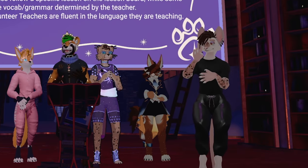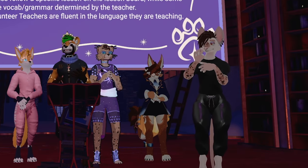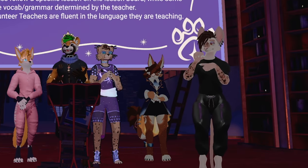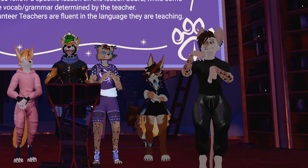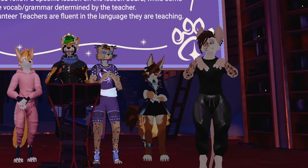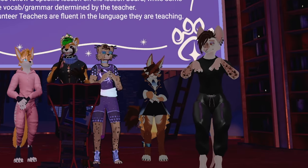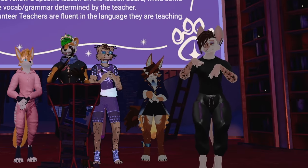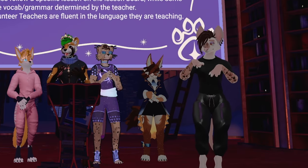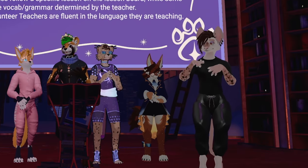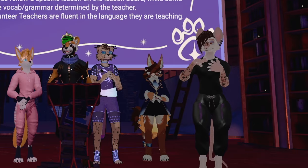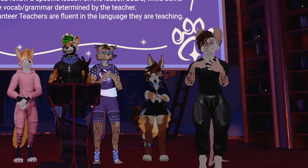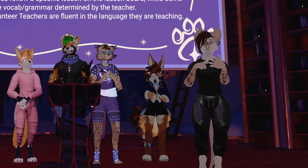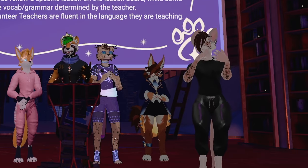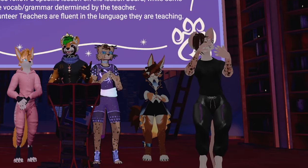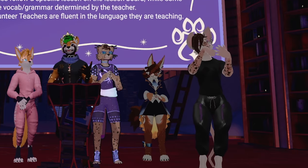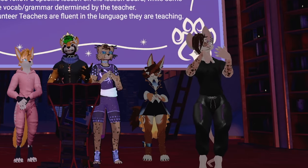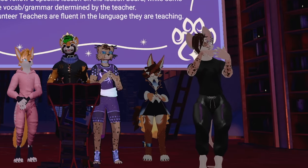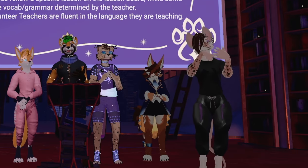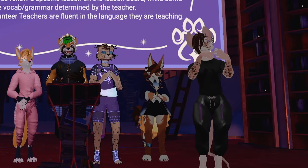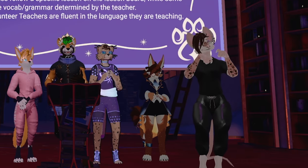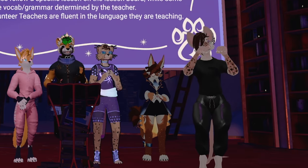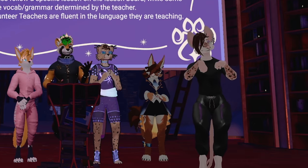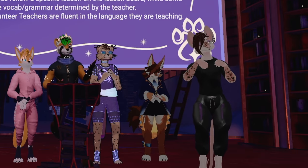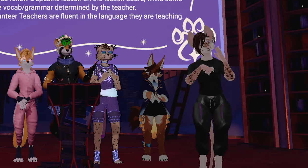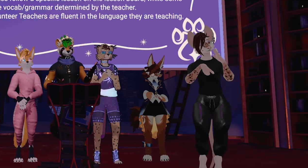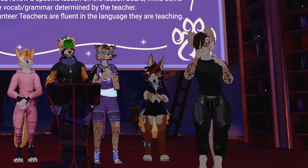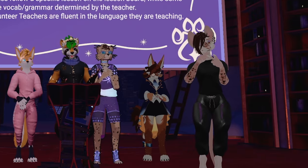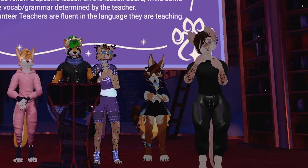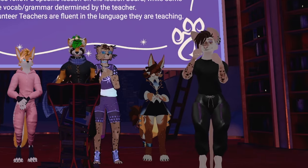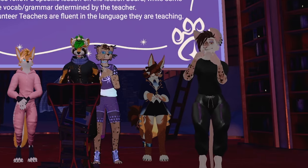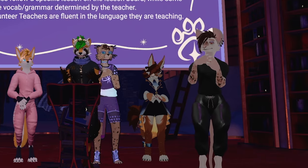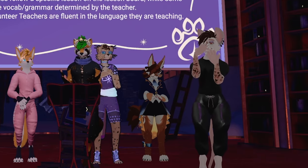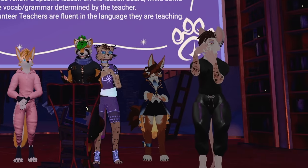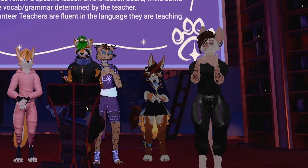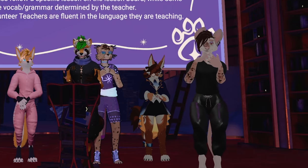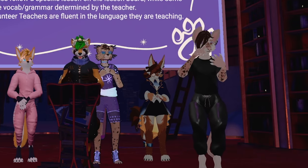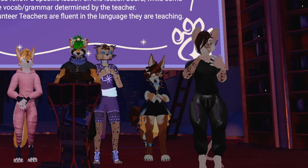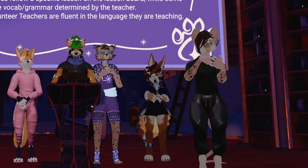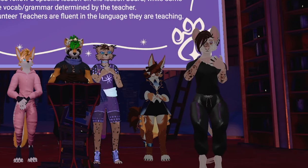lesson you like, or try and find a specific lesson you're looking for and hop on that and just watch the class.